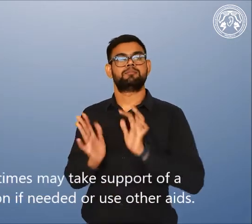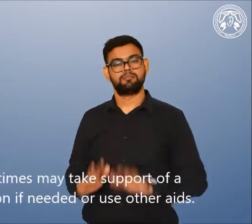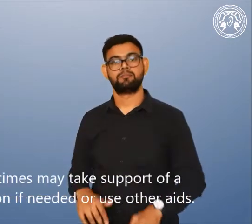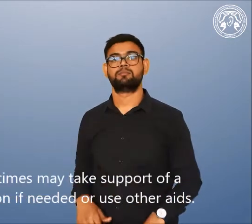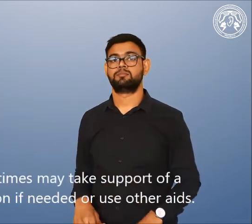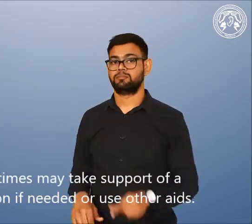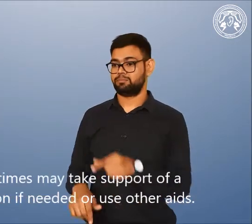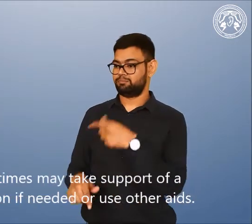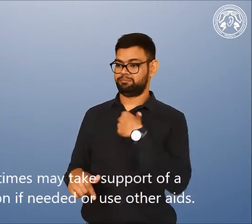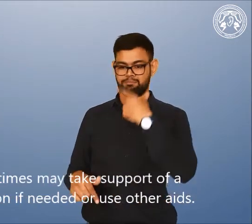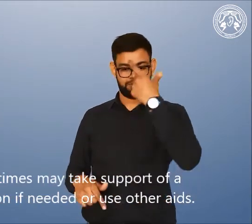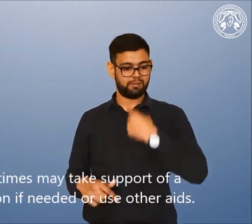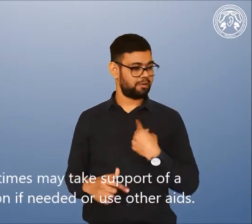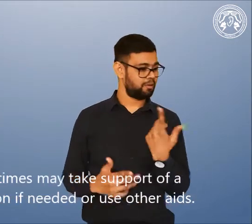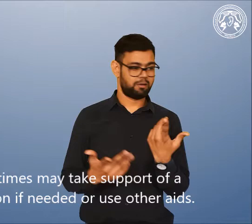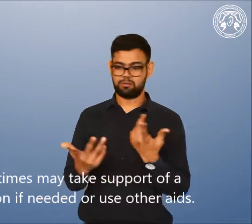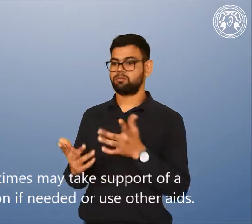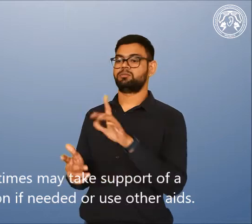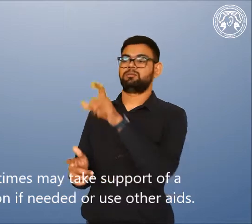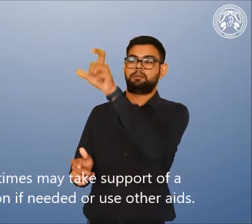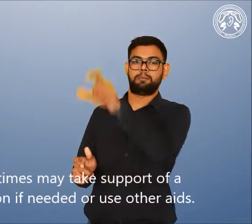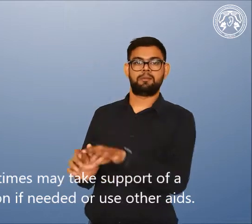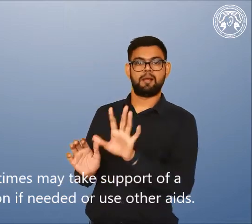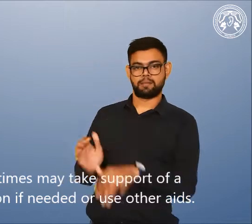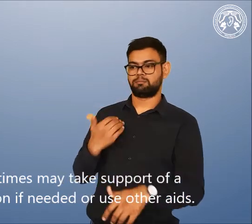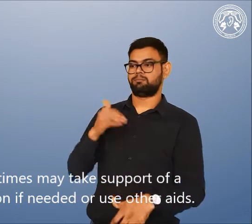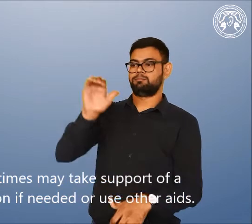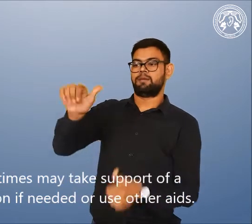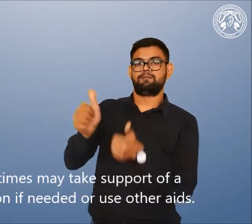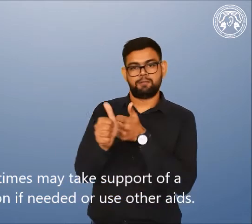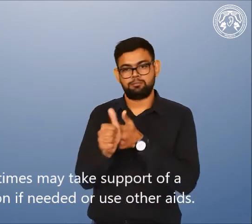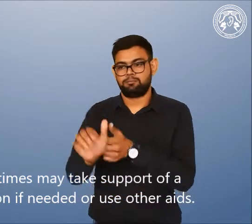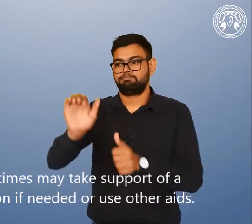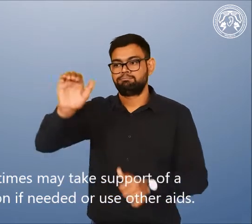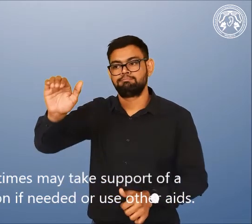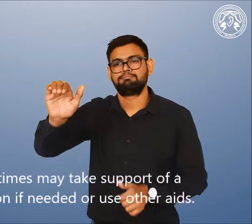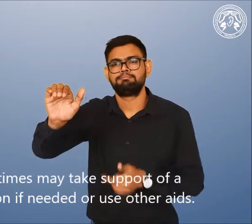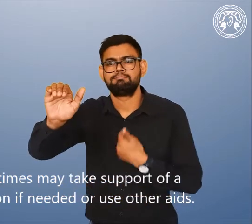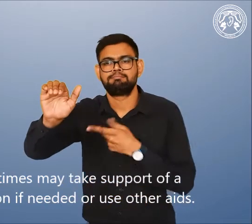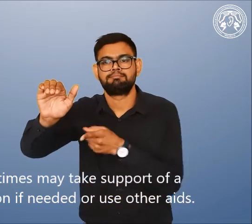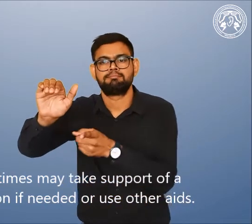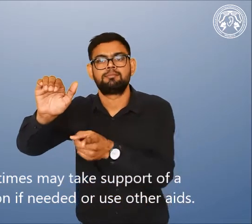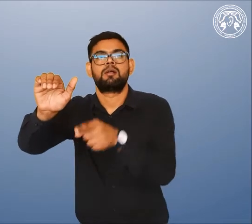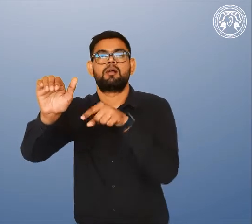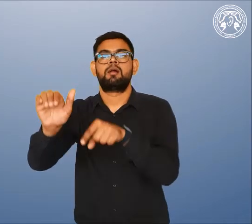They sometimes may take support of a sighted person if needed or use other aids.